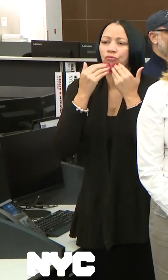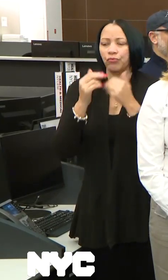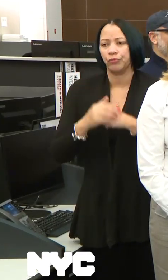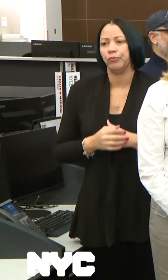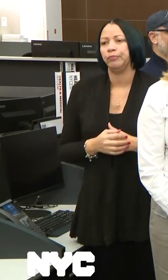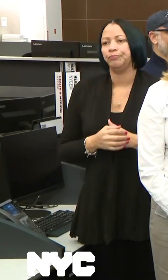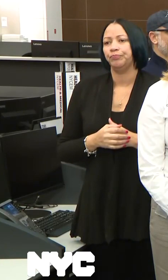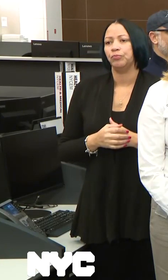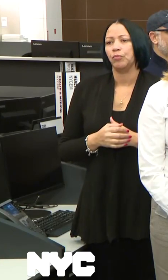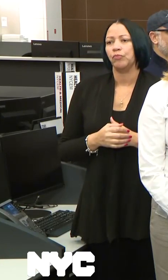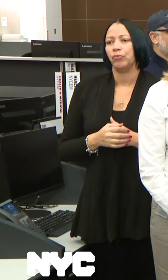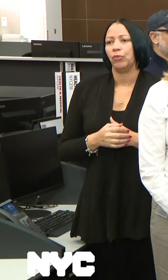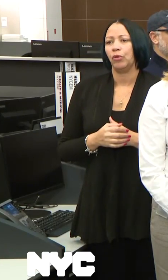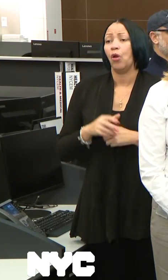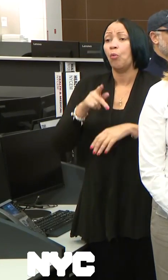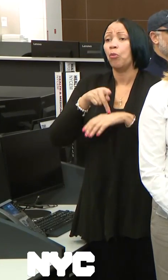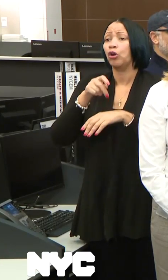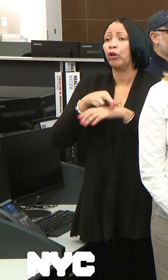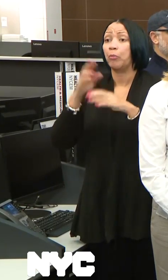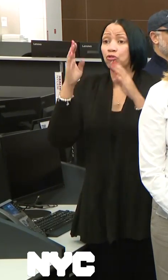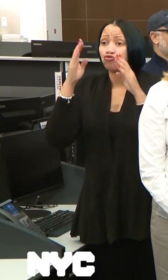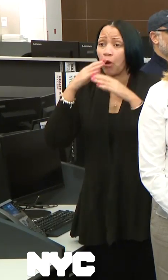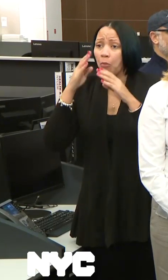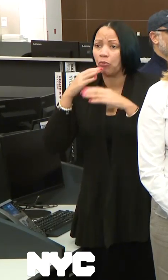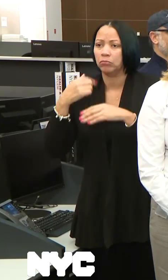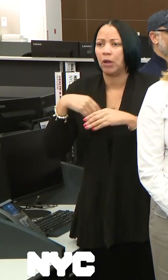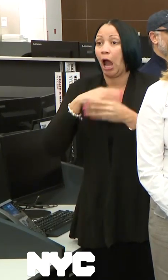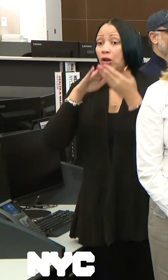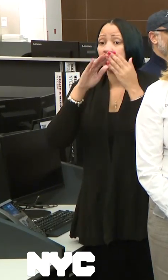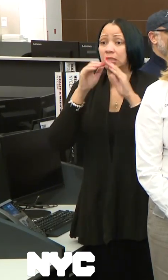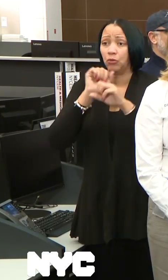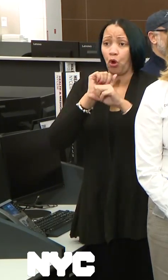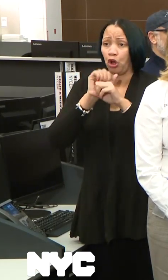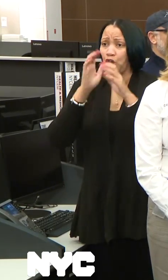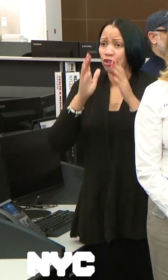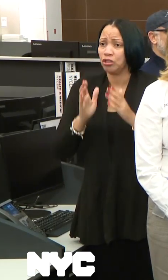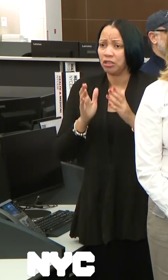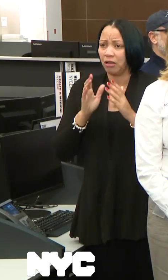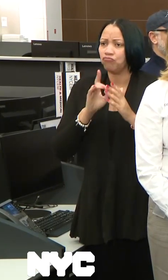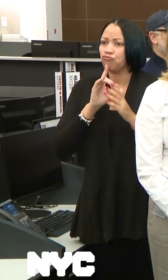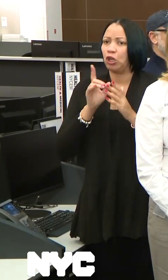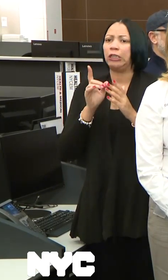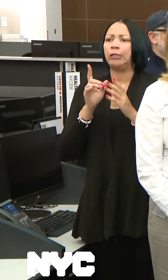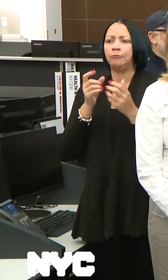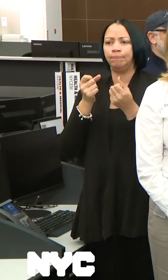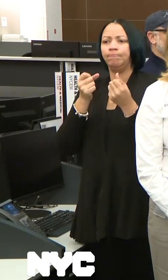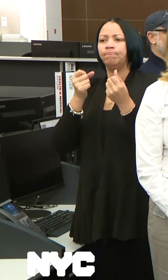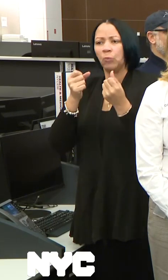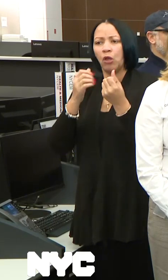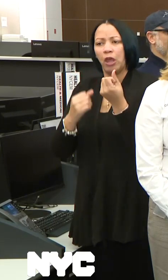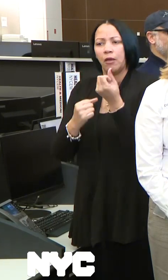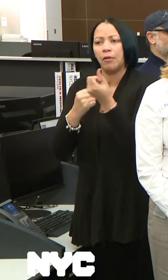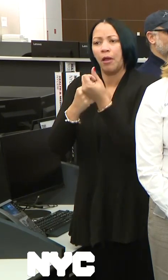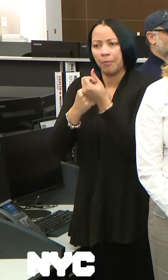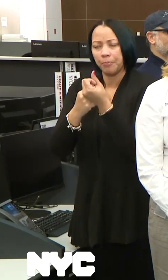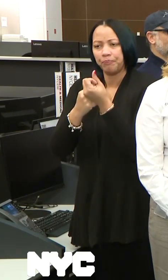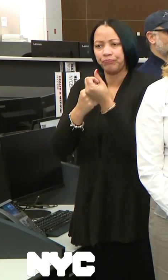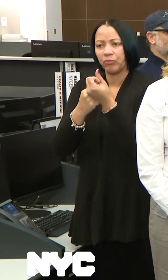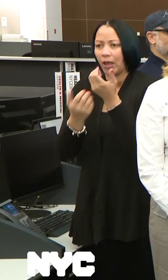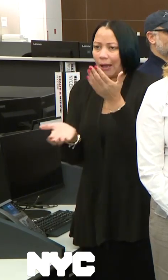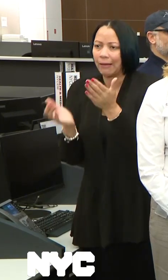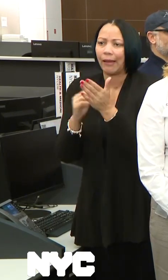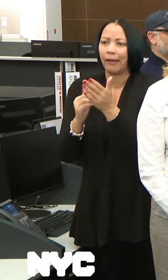When Puerto Rico's been in trouble, our city workers have stepped up, and they've done it selflessly. They've done it time and